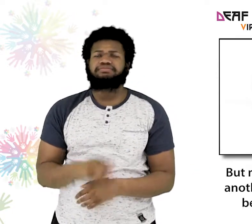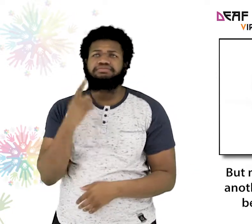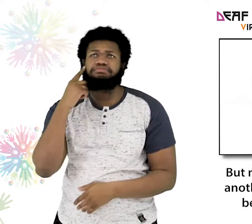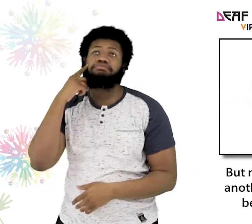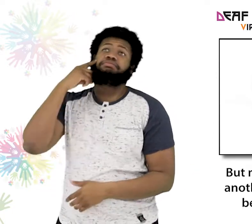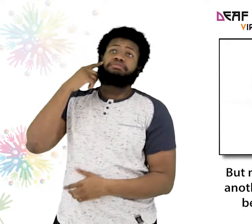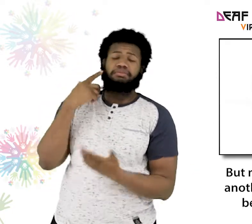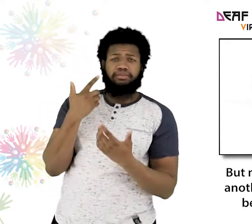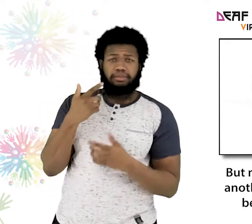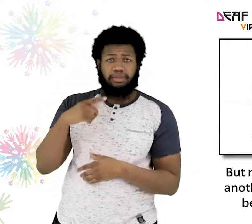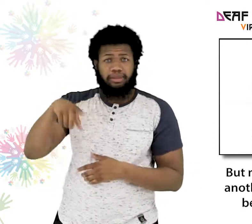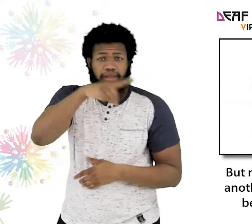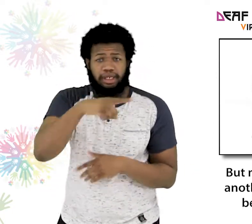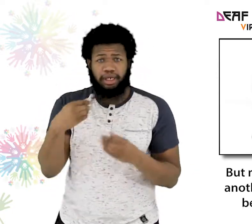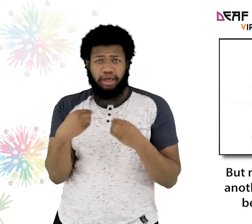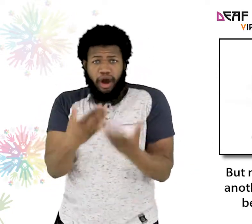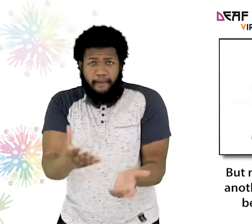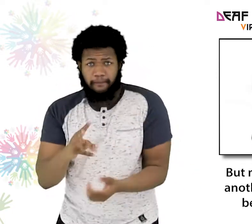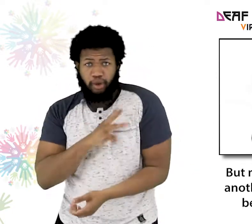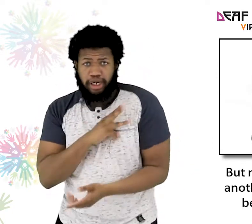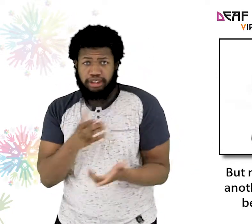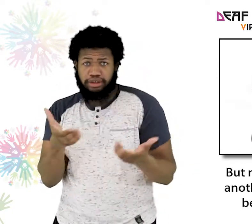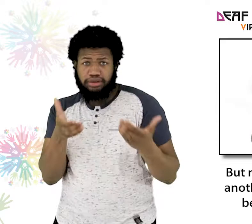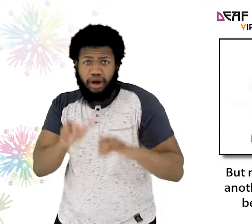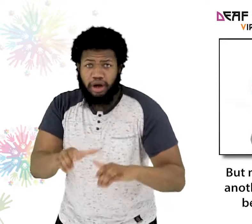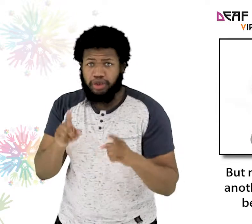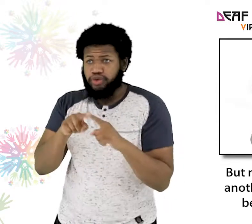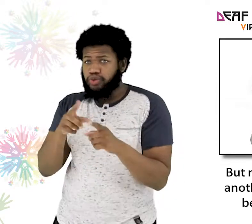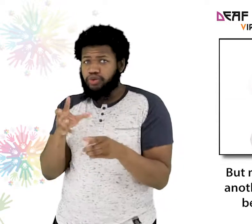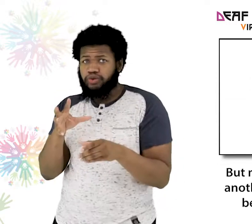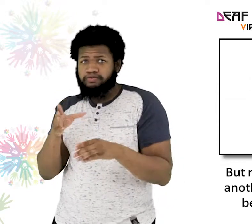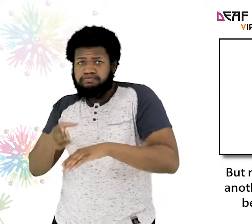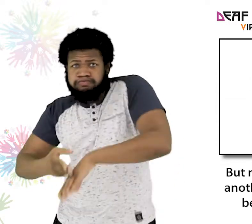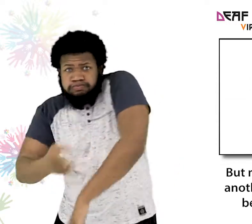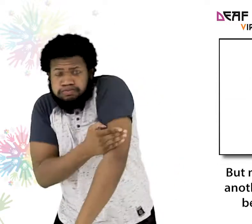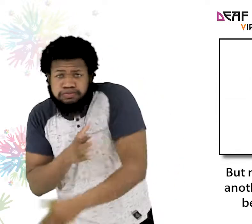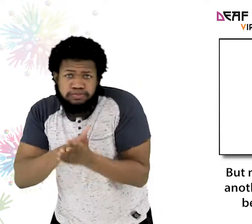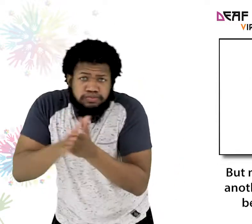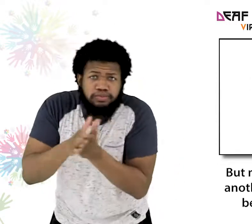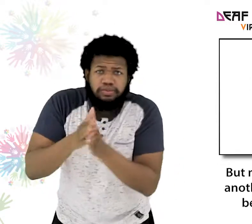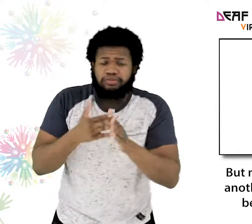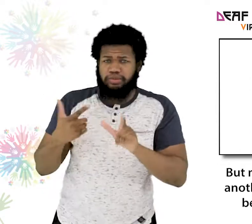But maybe they give him another chance if he aimed better and ran faster.